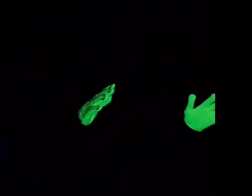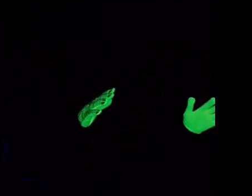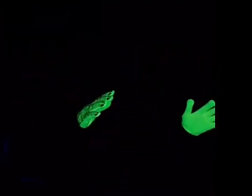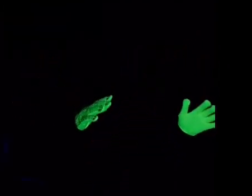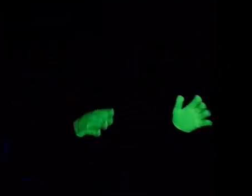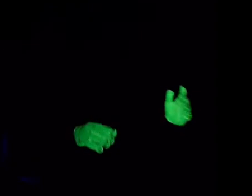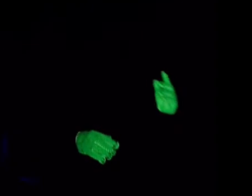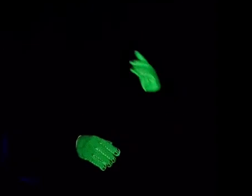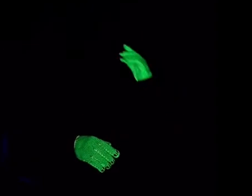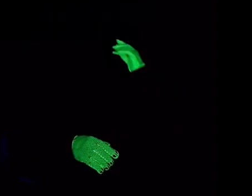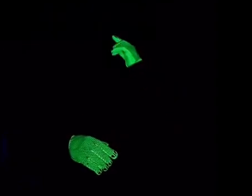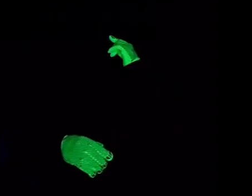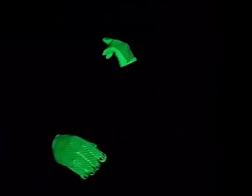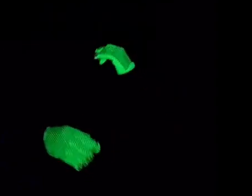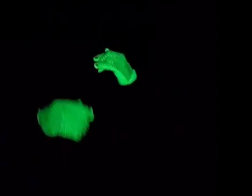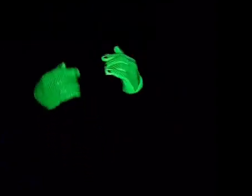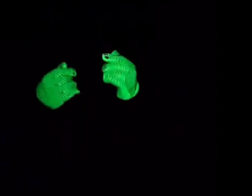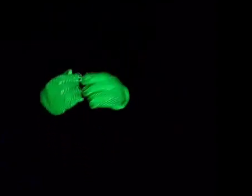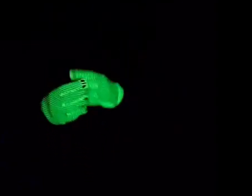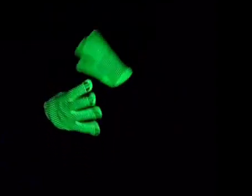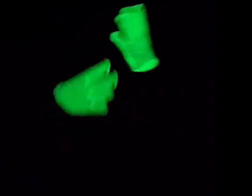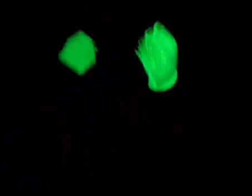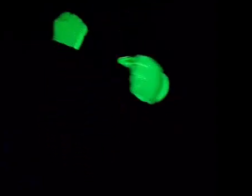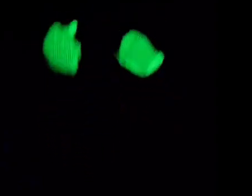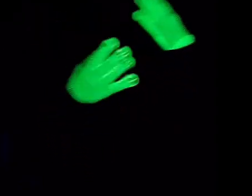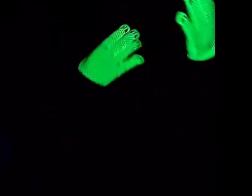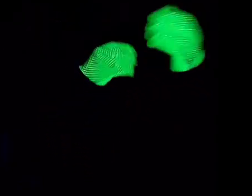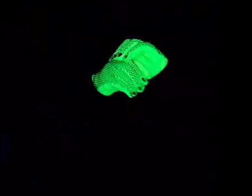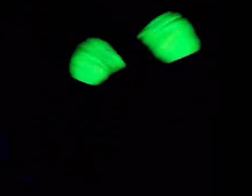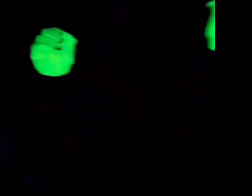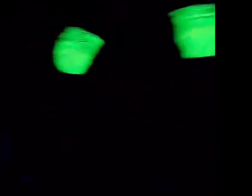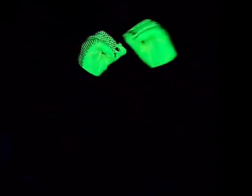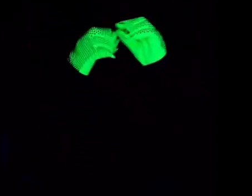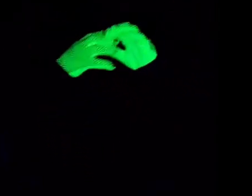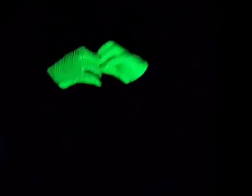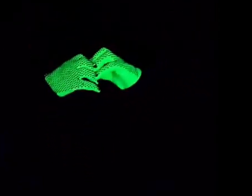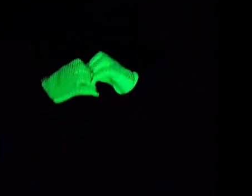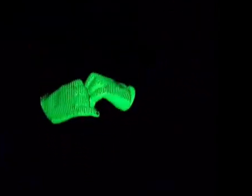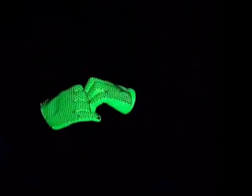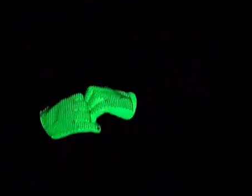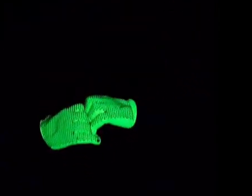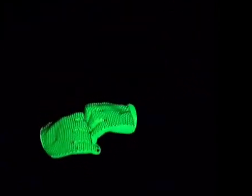It's easy to say when there's nothing to bring me down